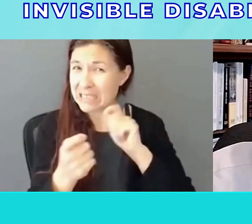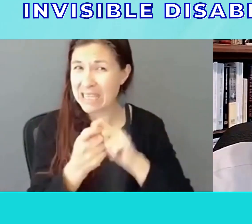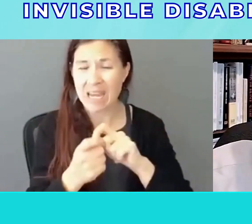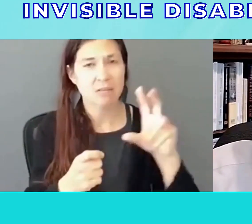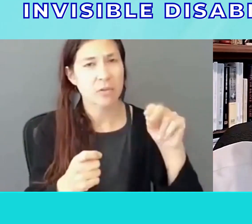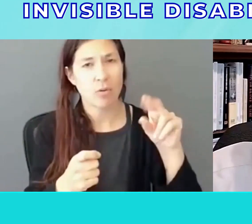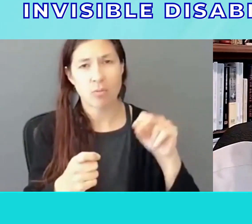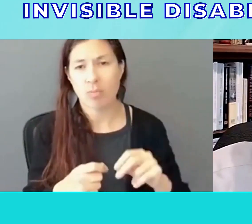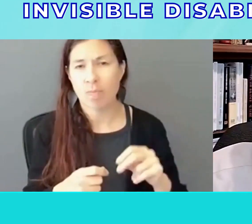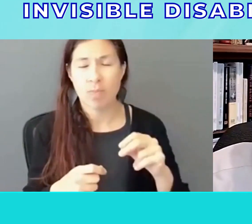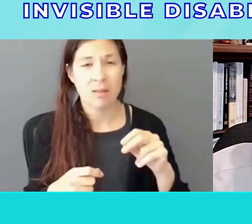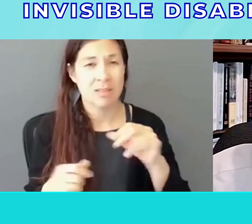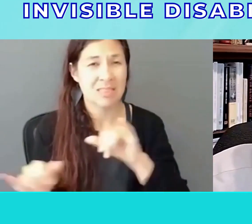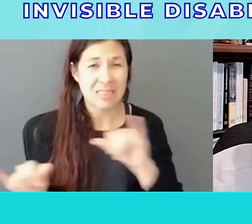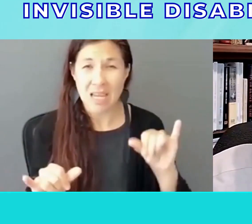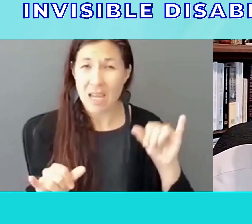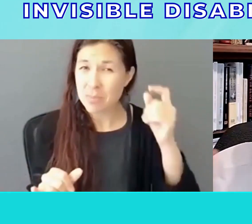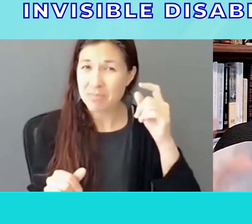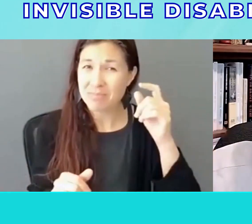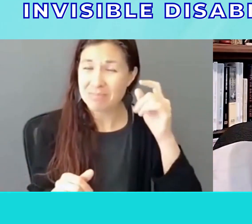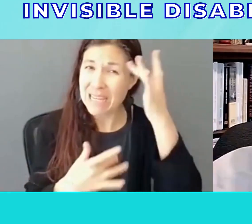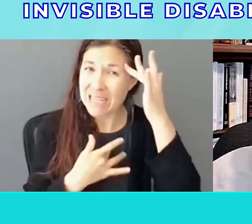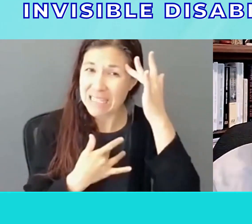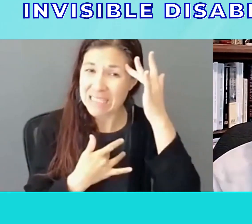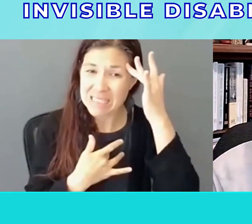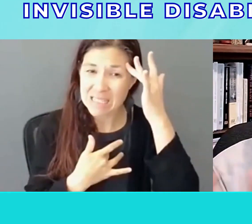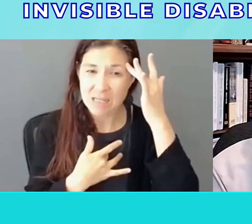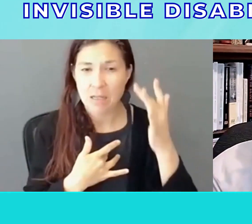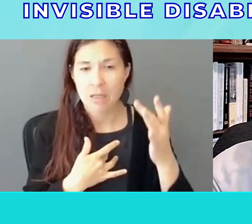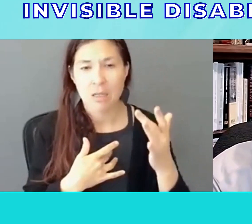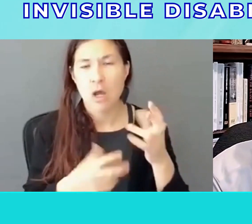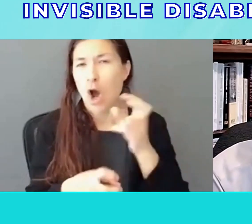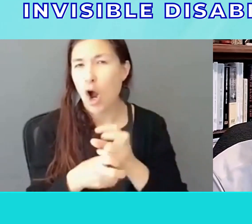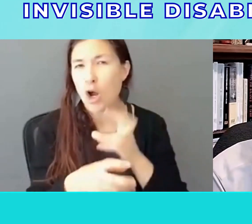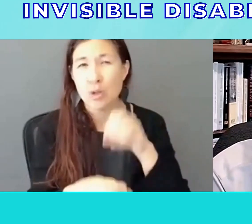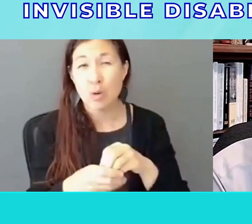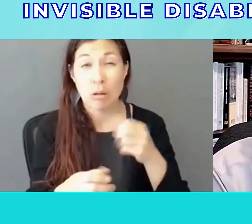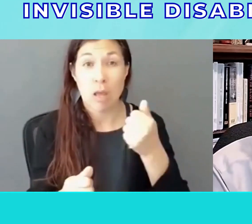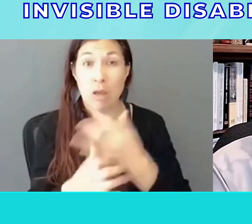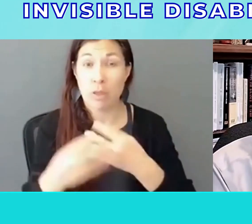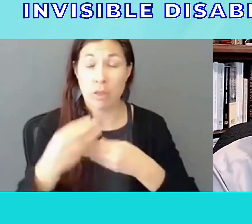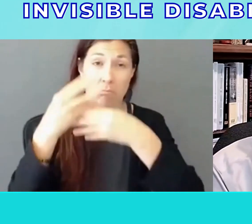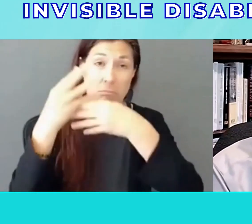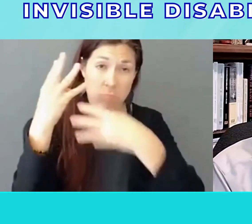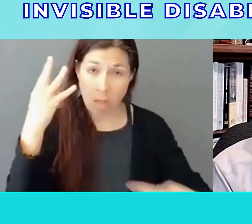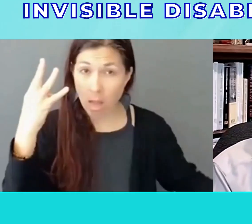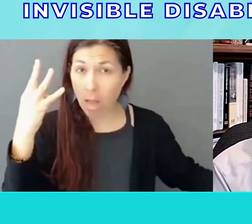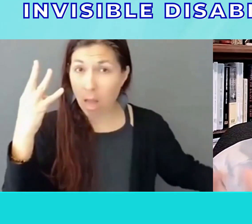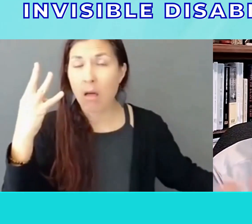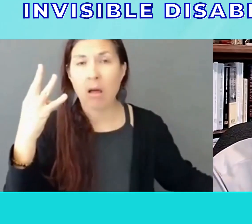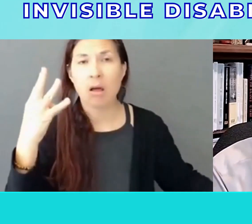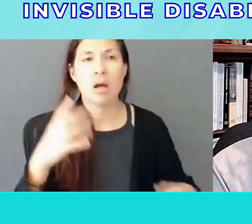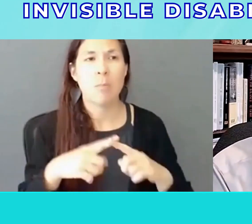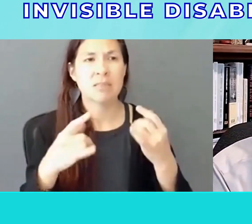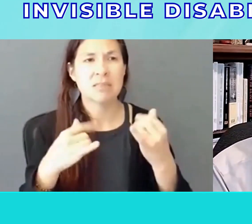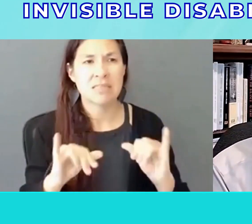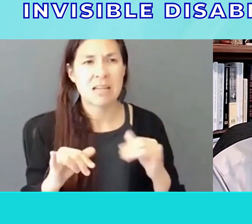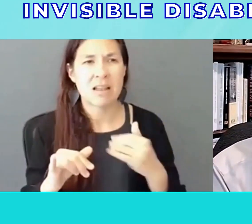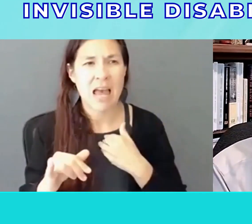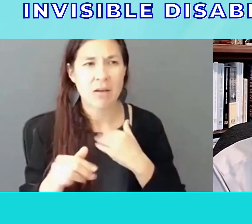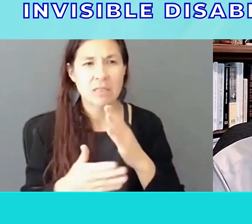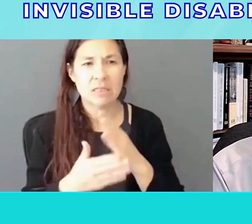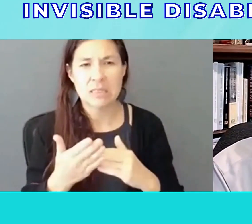a lot of it has to do with the visibility of the illness. Illnesses that are